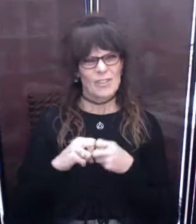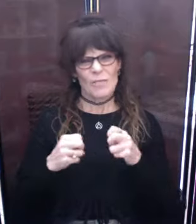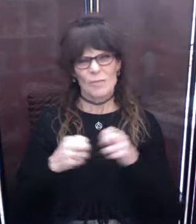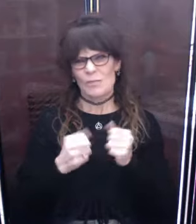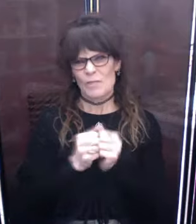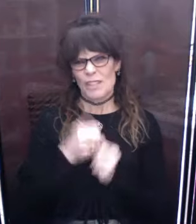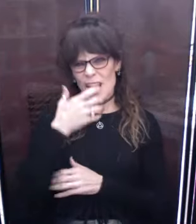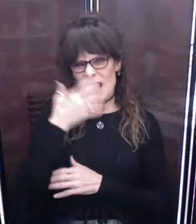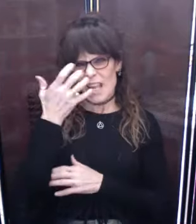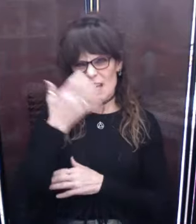temper,